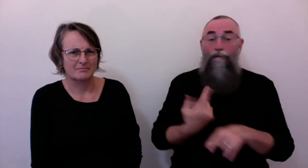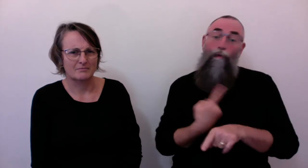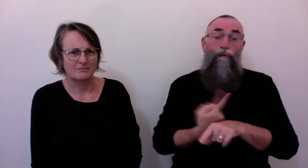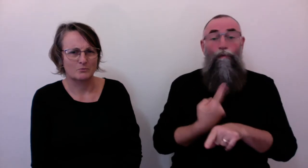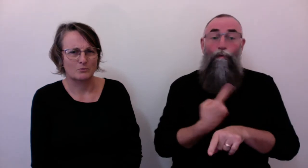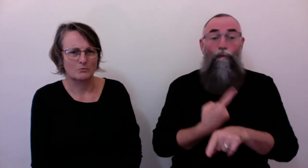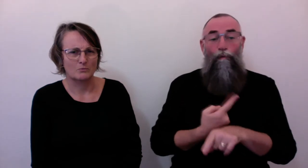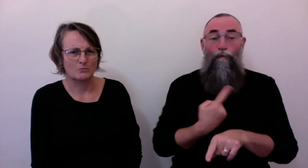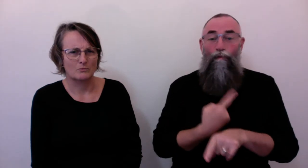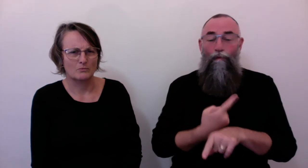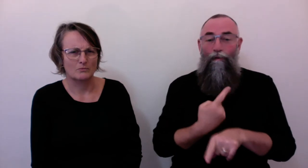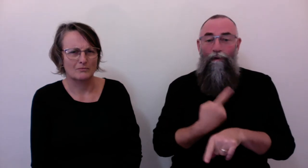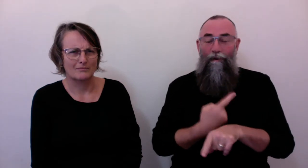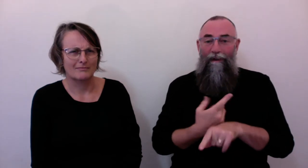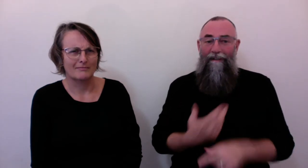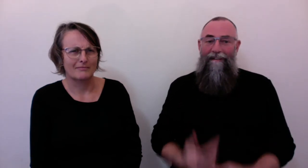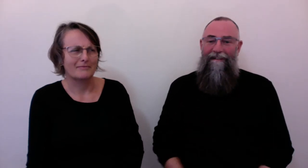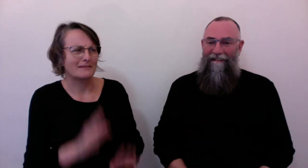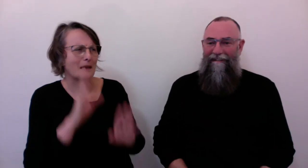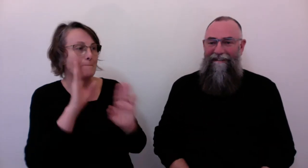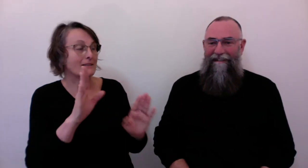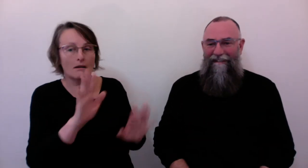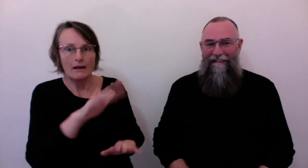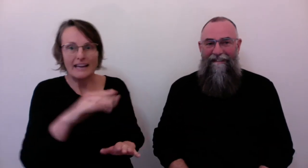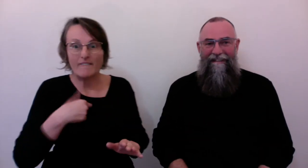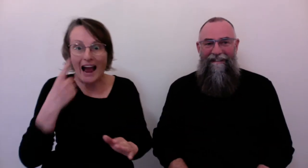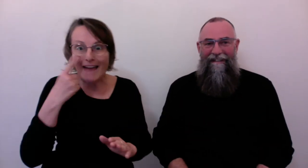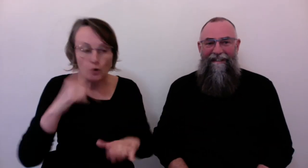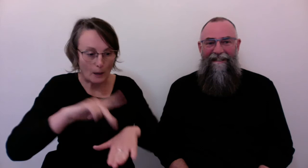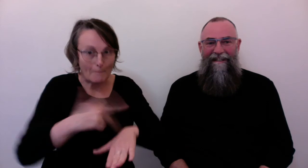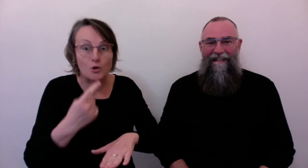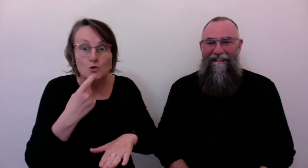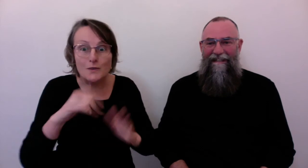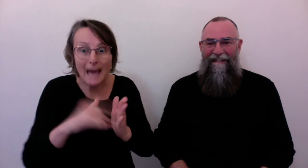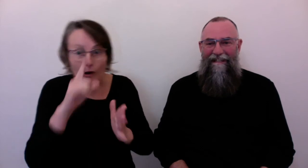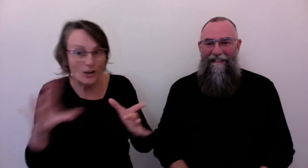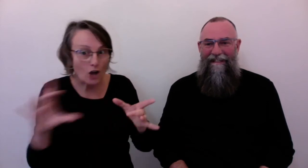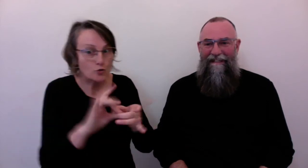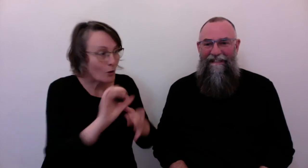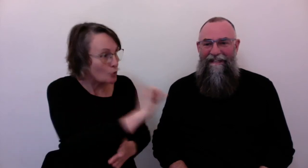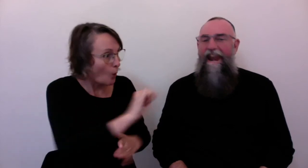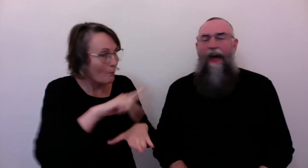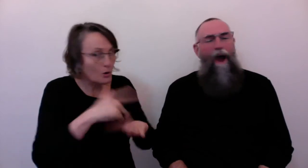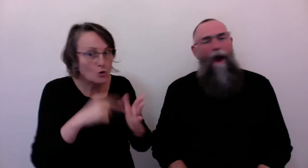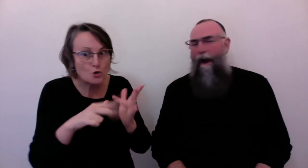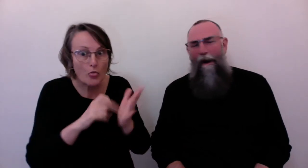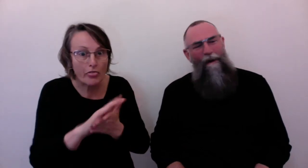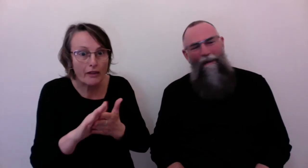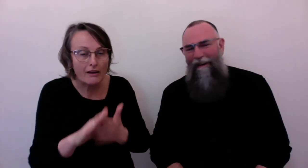This is amazing. if I look in Bluetooth right now, can I hook up to your Bluetooth? no. Oh, you got to press the button. It's my to discover phone. it. It's my No, phone. no, no. Sorry. Just press the